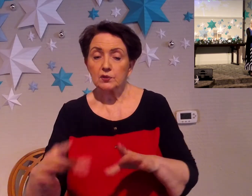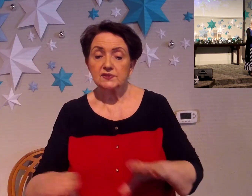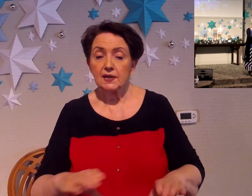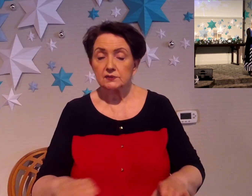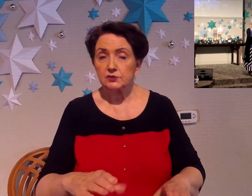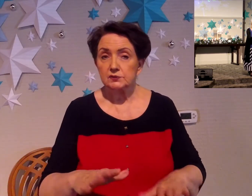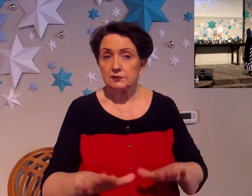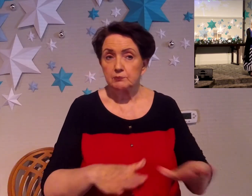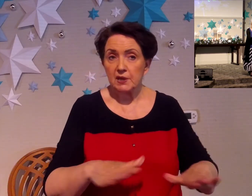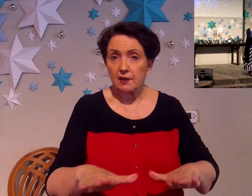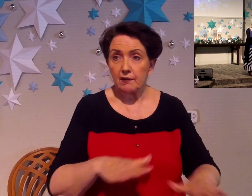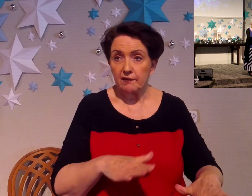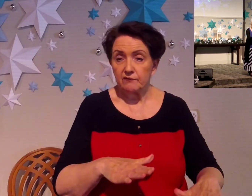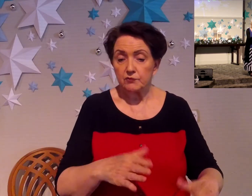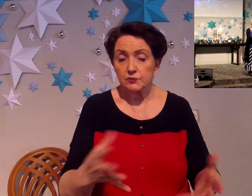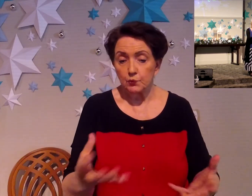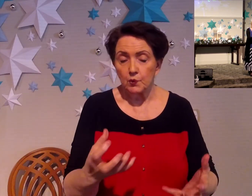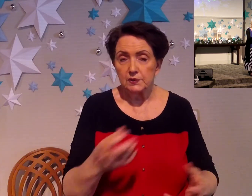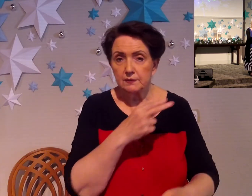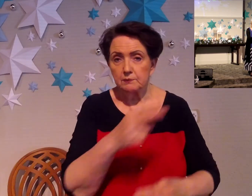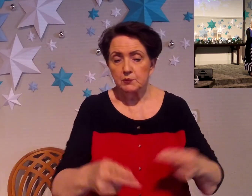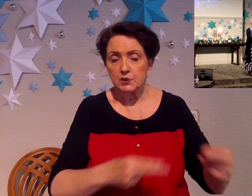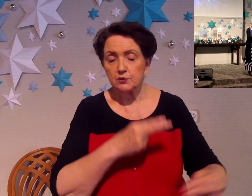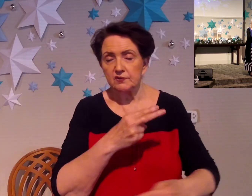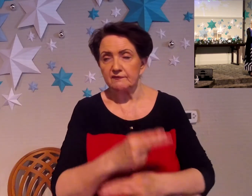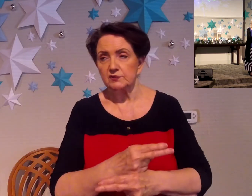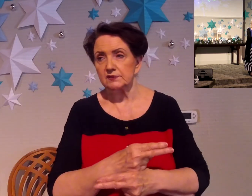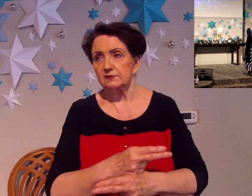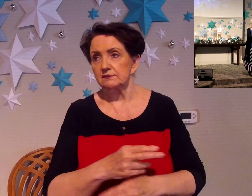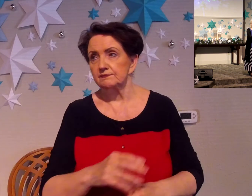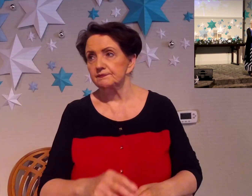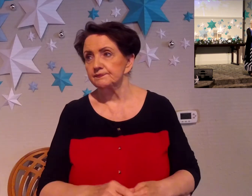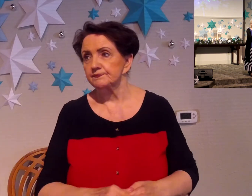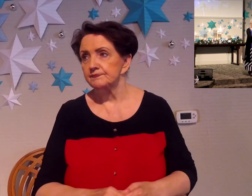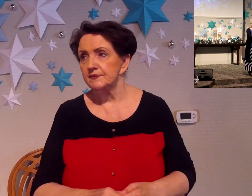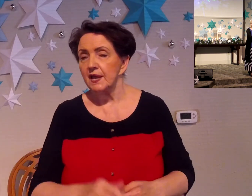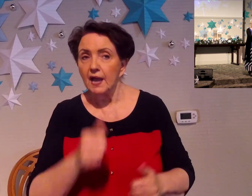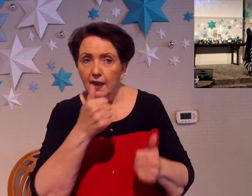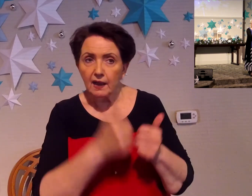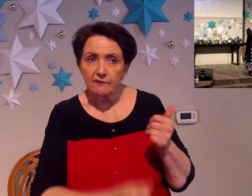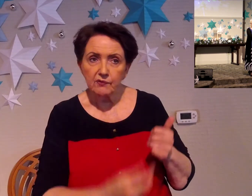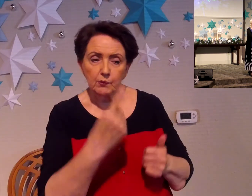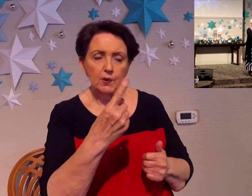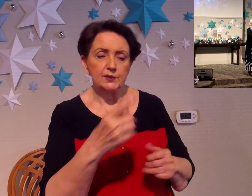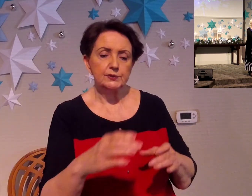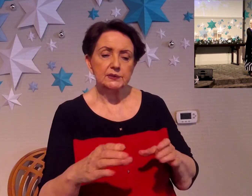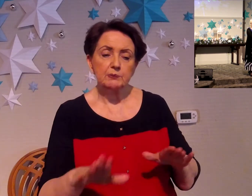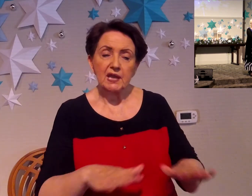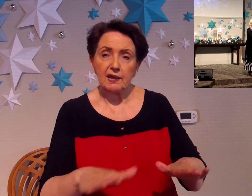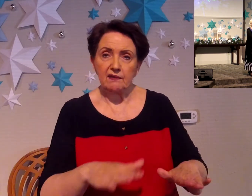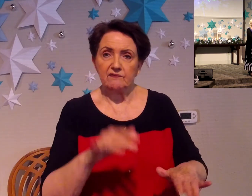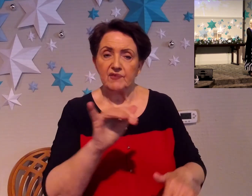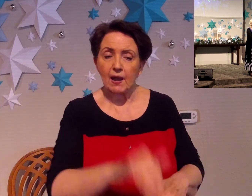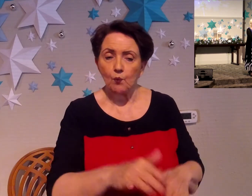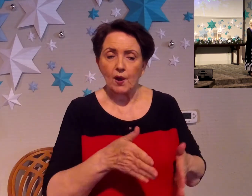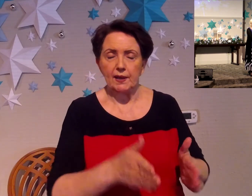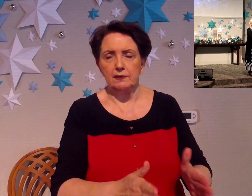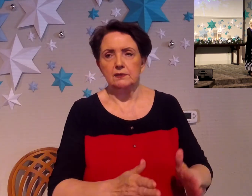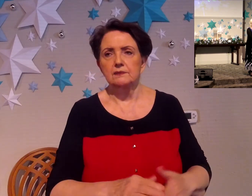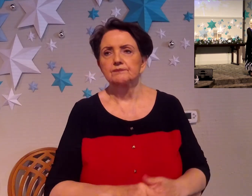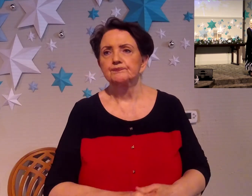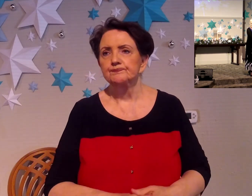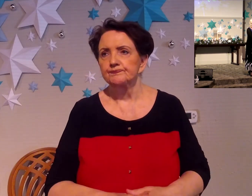we like them to be universalized? We would like everybody to behave that way and be treated that